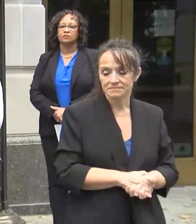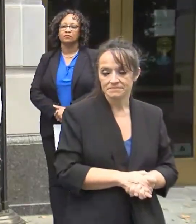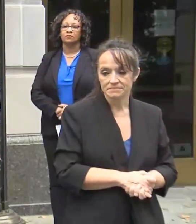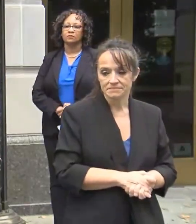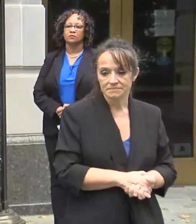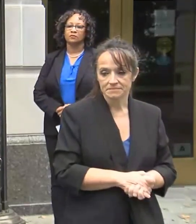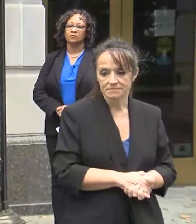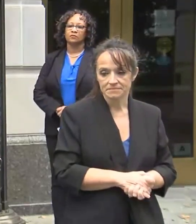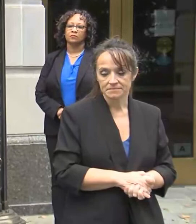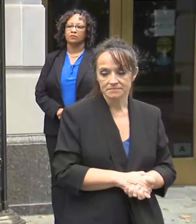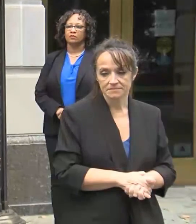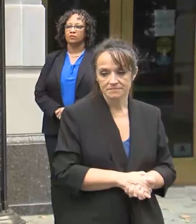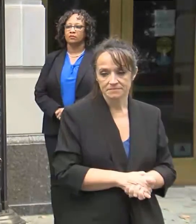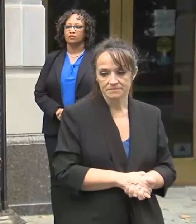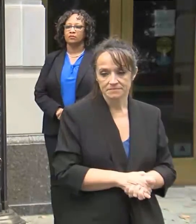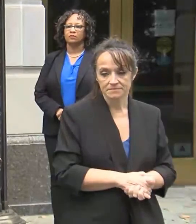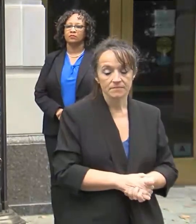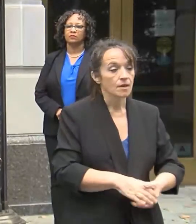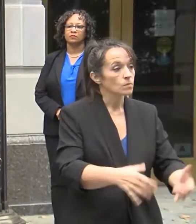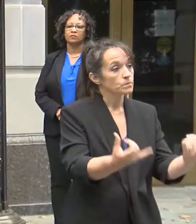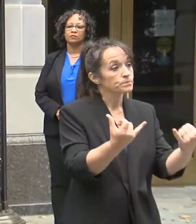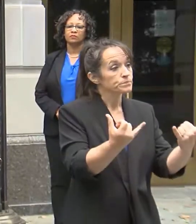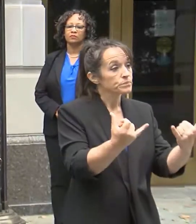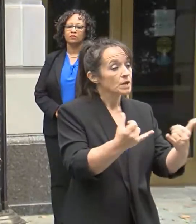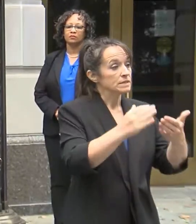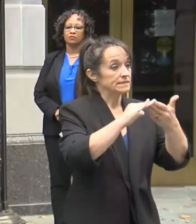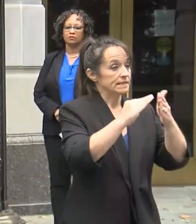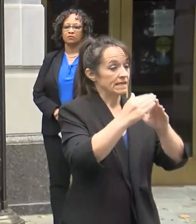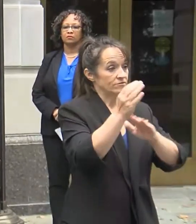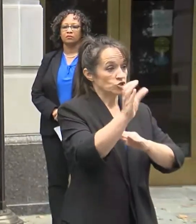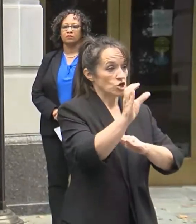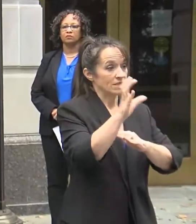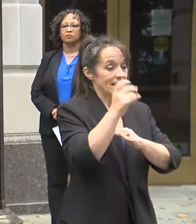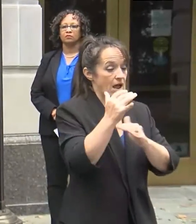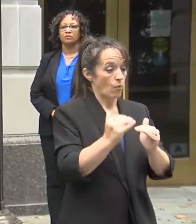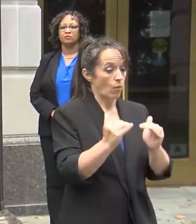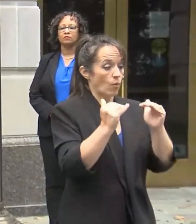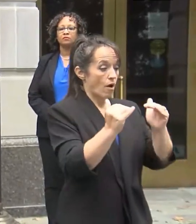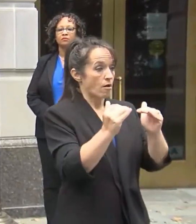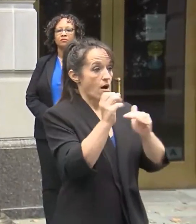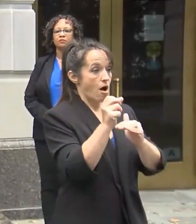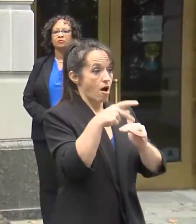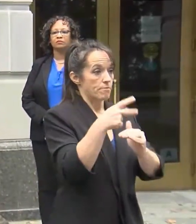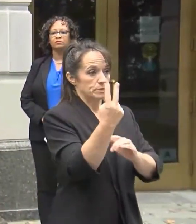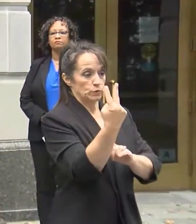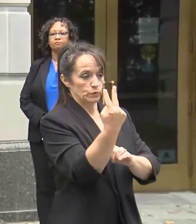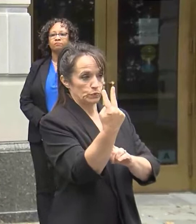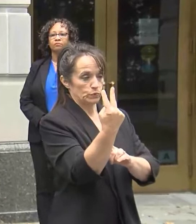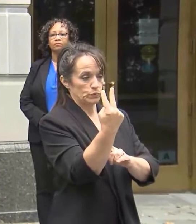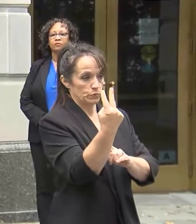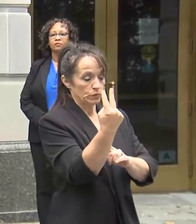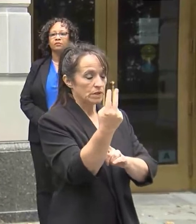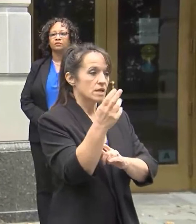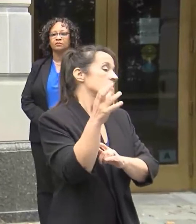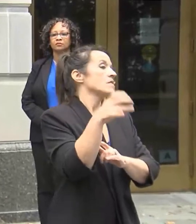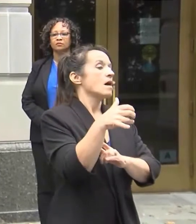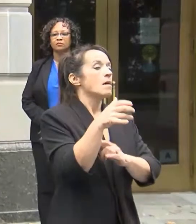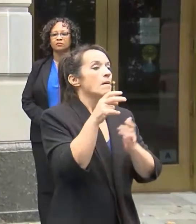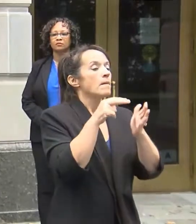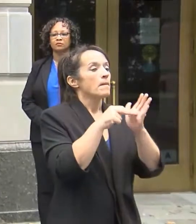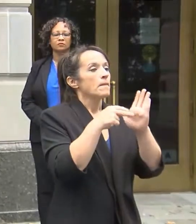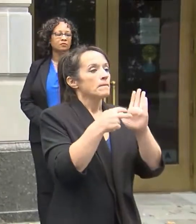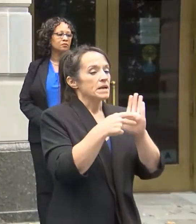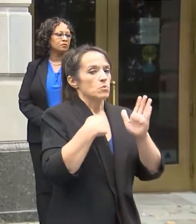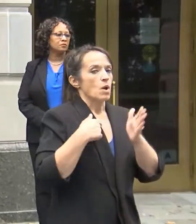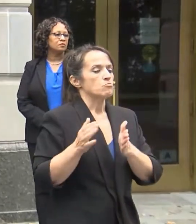Thank you, sir. Currently, the City of Charleston is at operating condition 2. What that means is that we are in